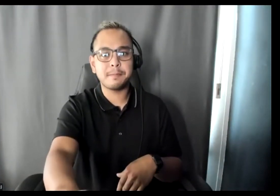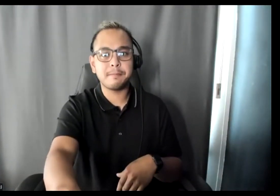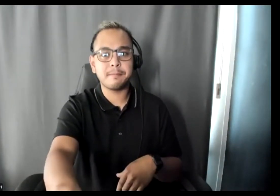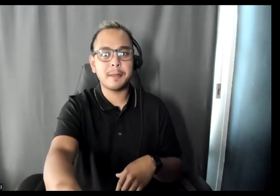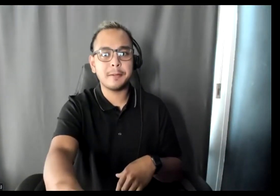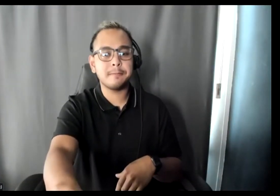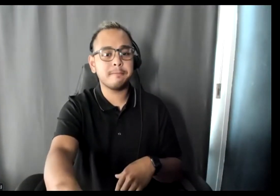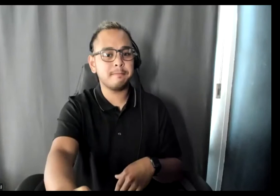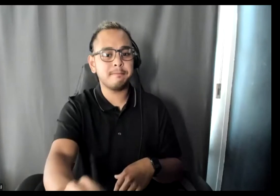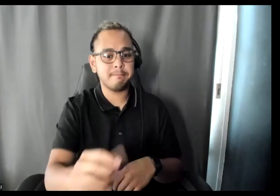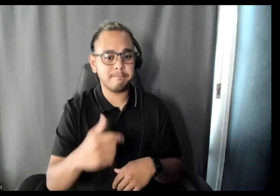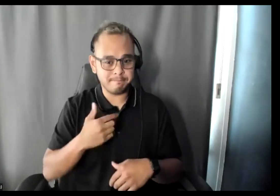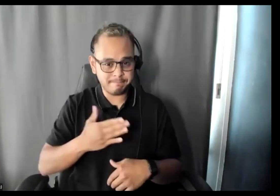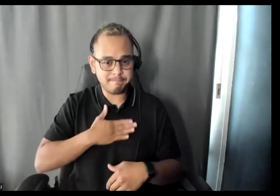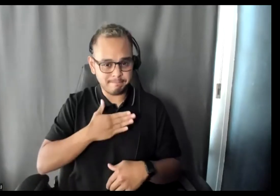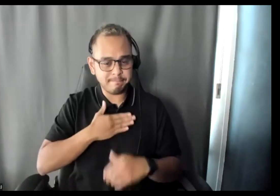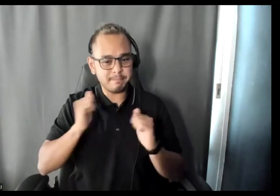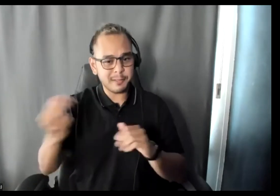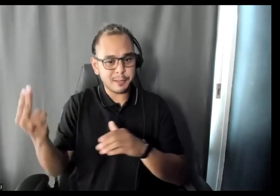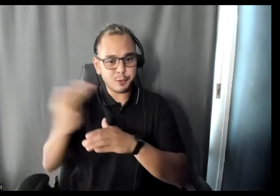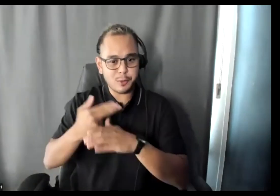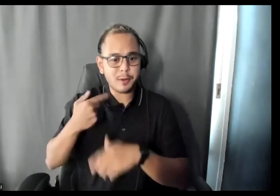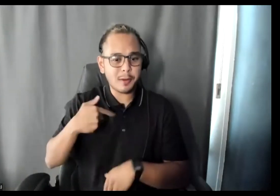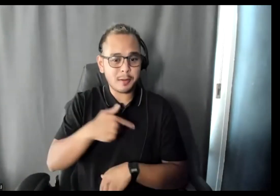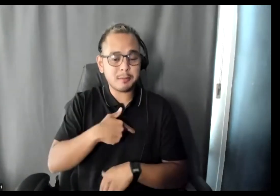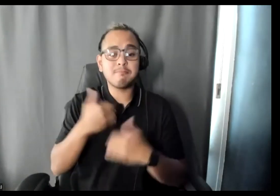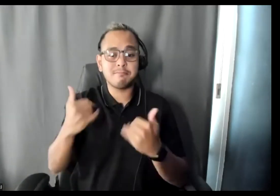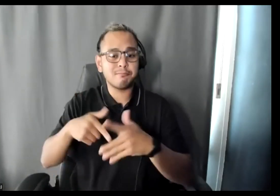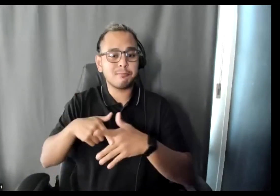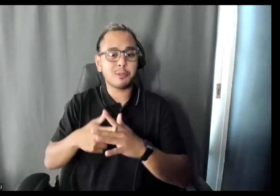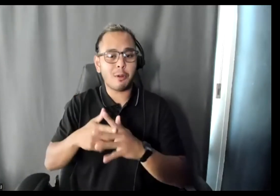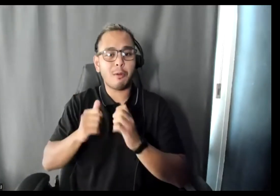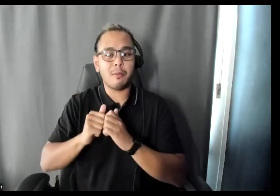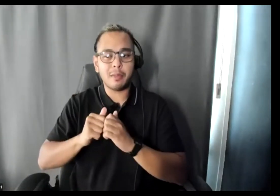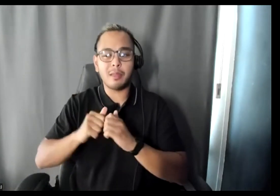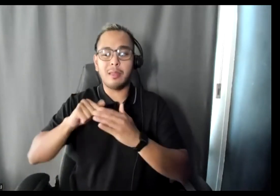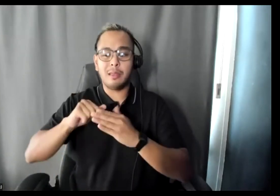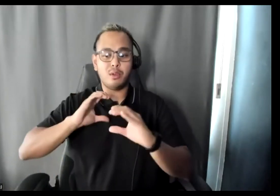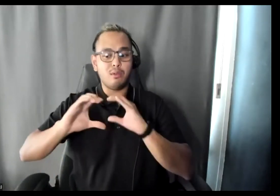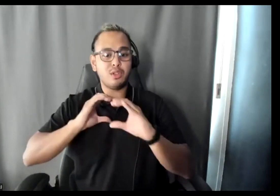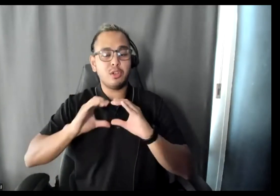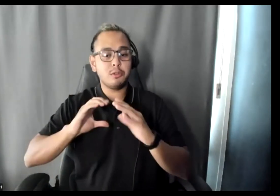We're going to begin by just kicking off this conversation, and I can't help but